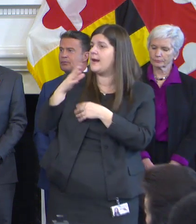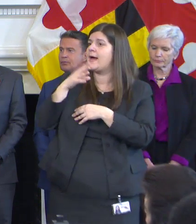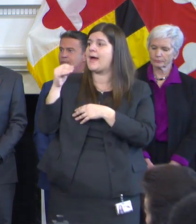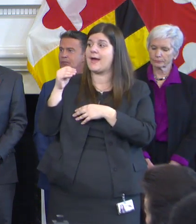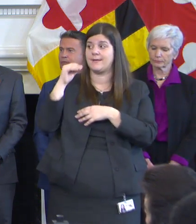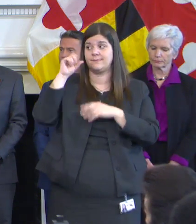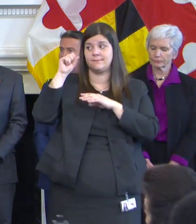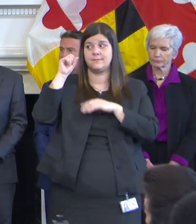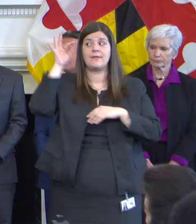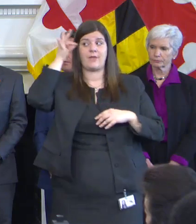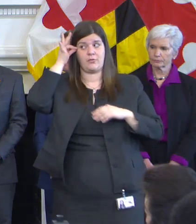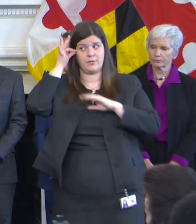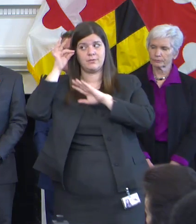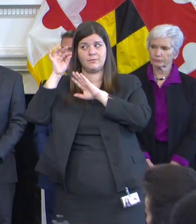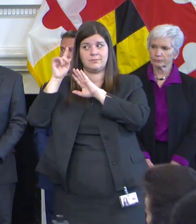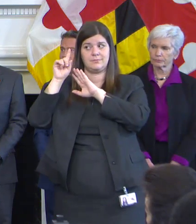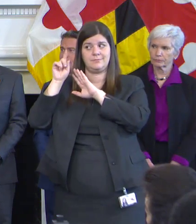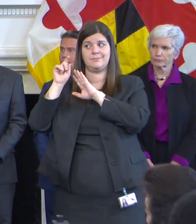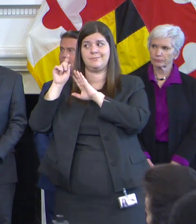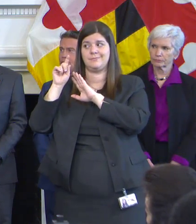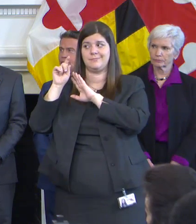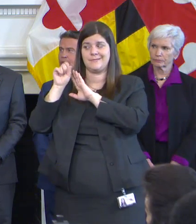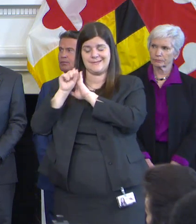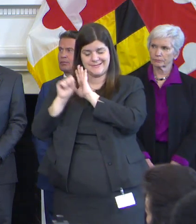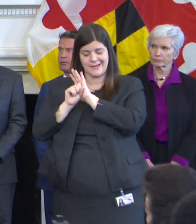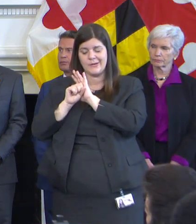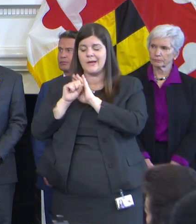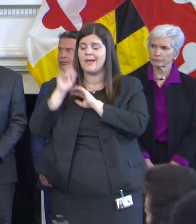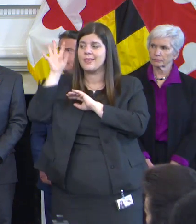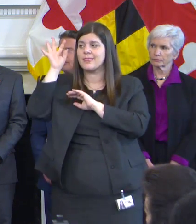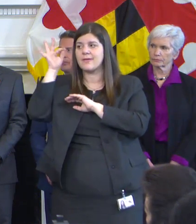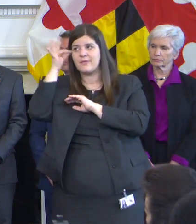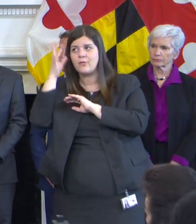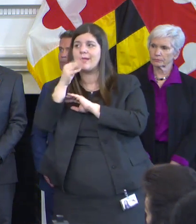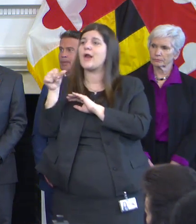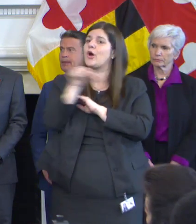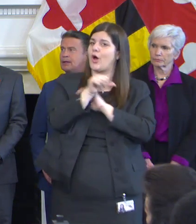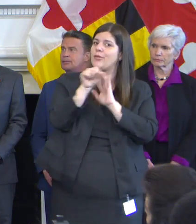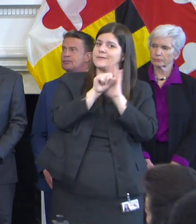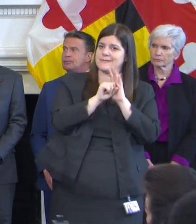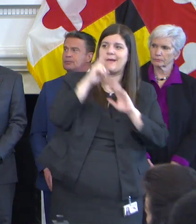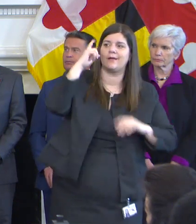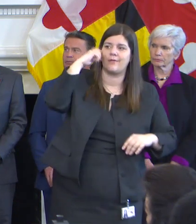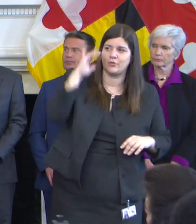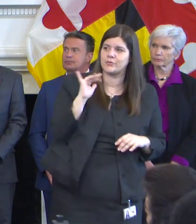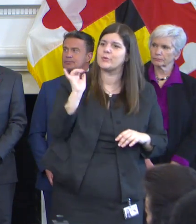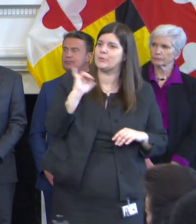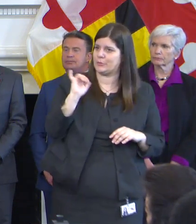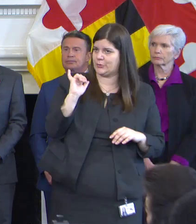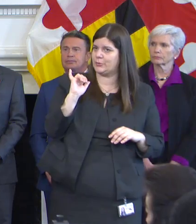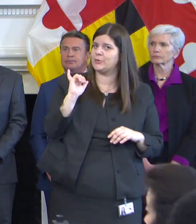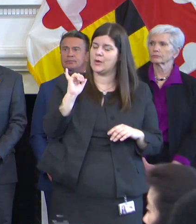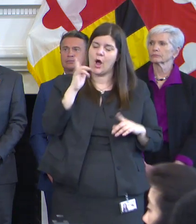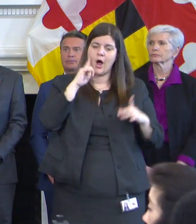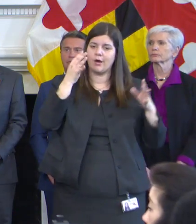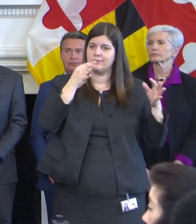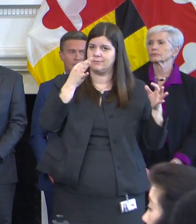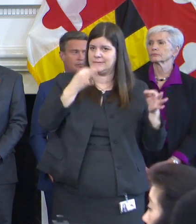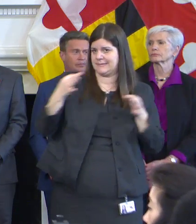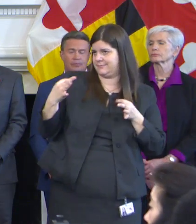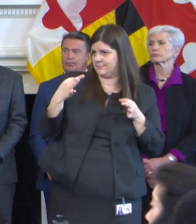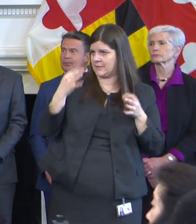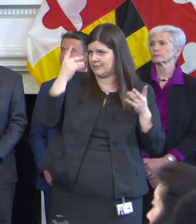with and thinking about, but it's not a decision we've made at this point, or other governors. I think Florida's the first one to do so. Governor,